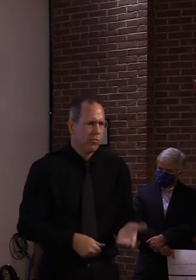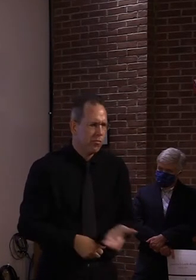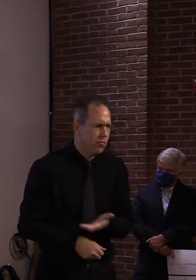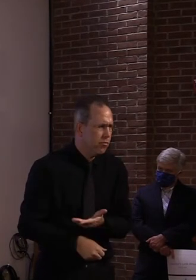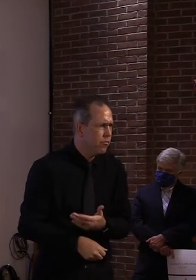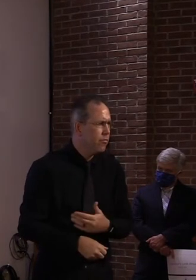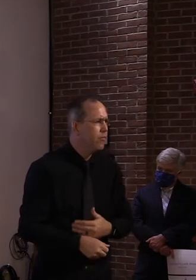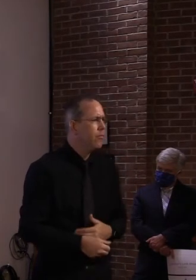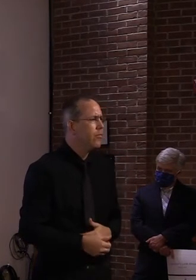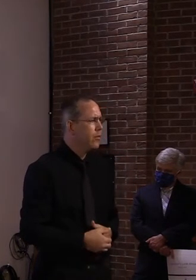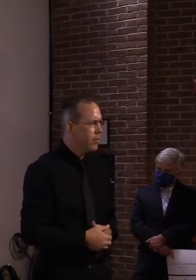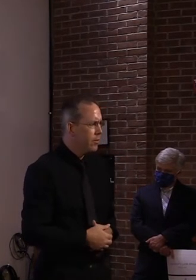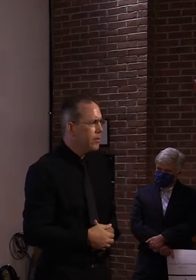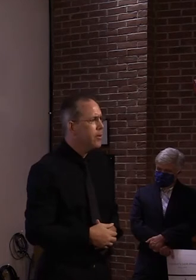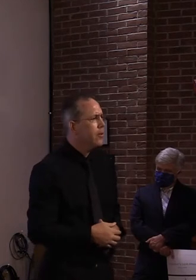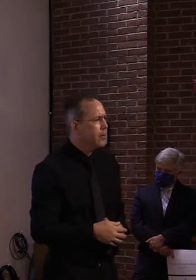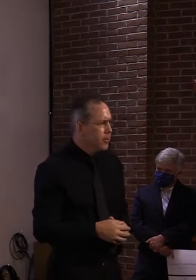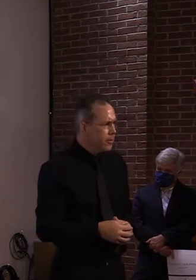Home.